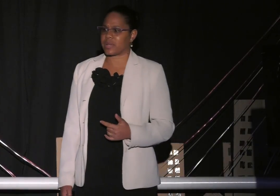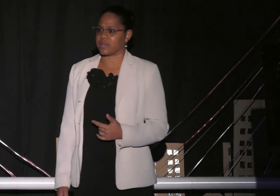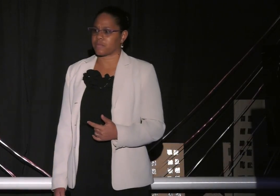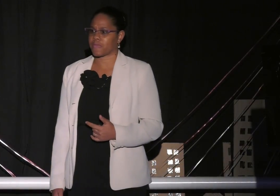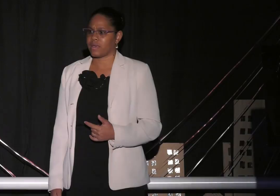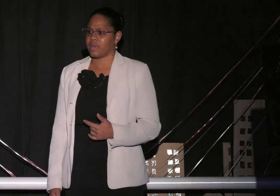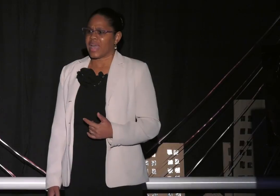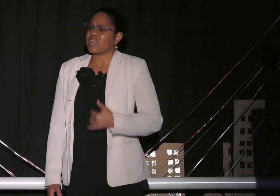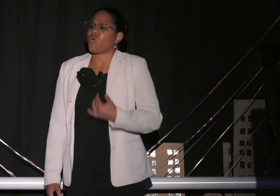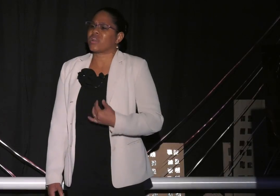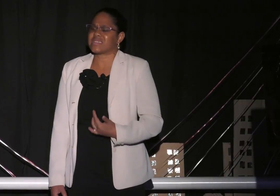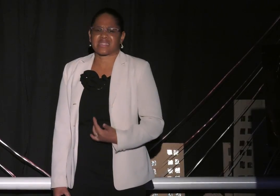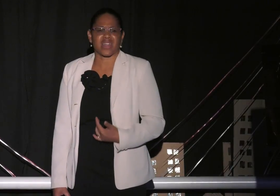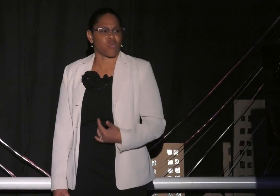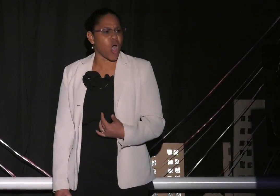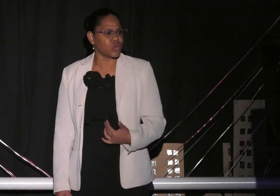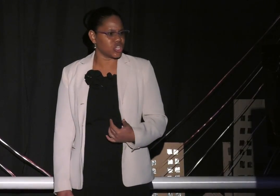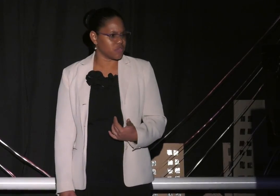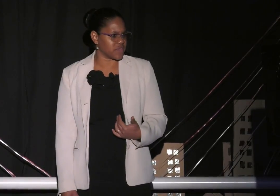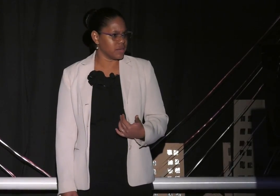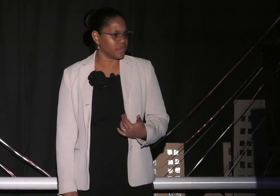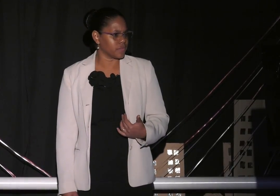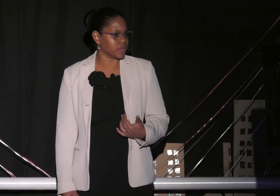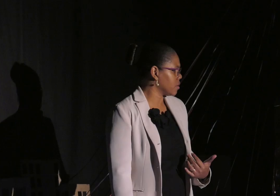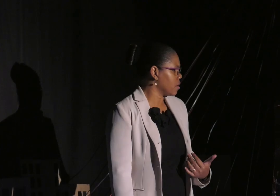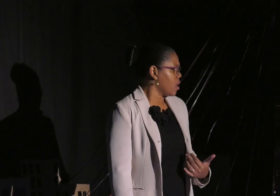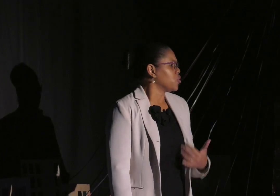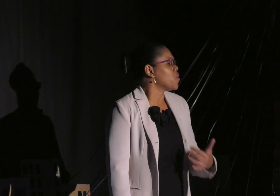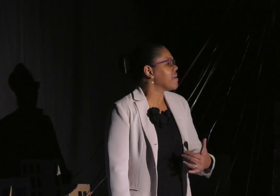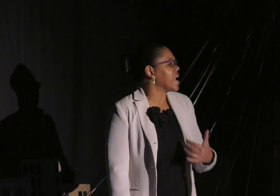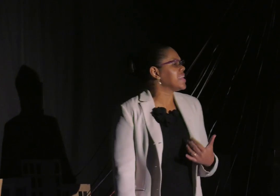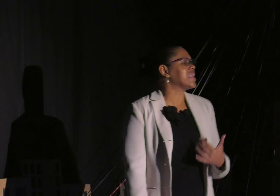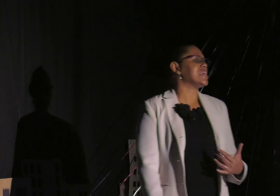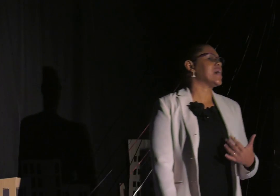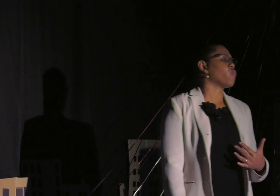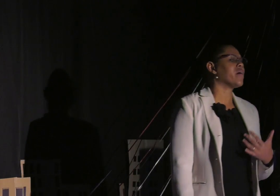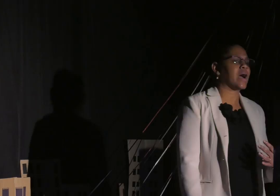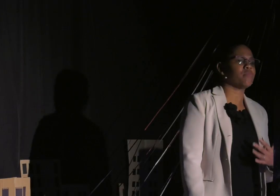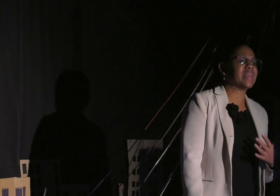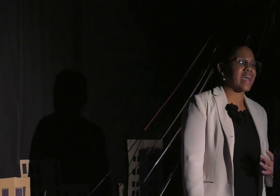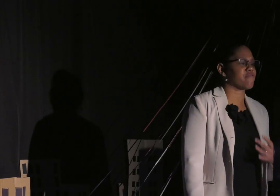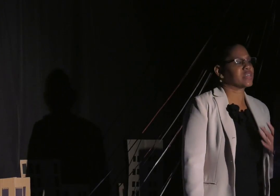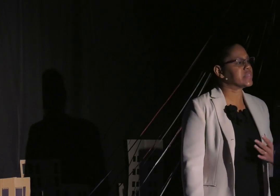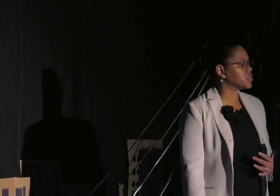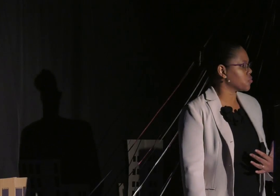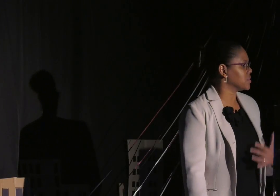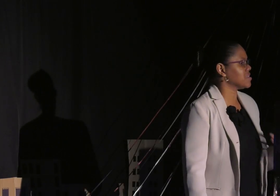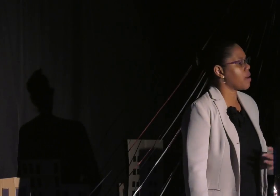family. Can you understand how she would feel? Do you have any idea that what that would be like for a 6-year-old to not